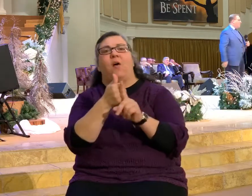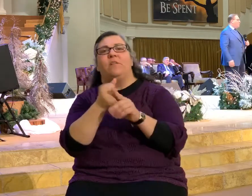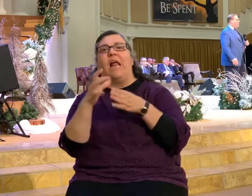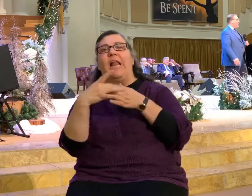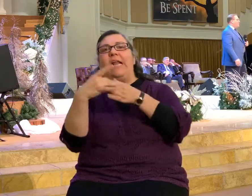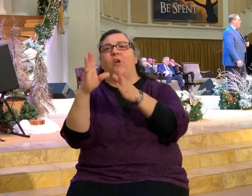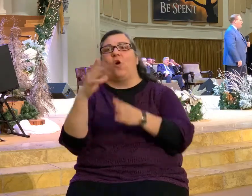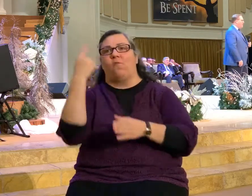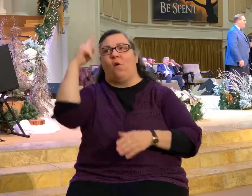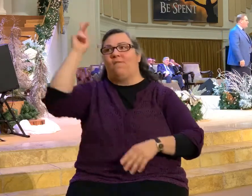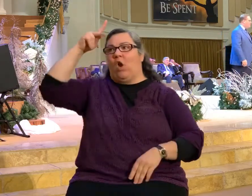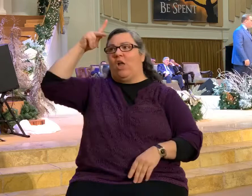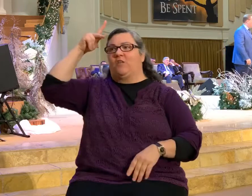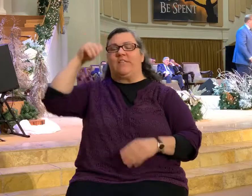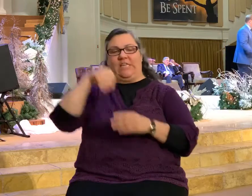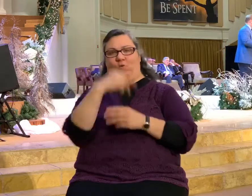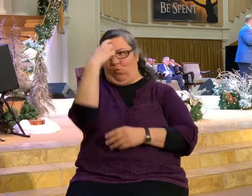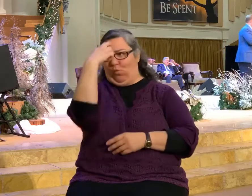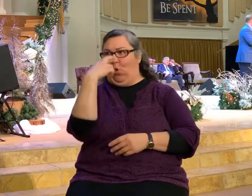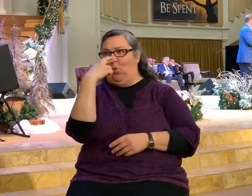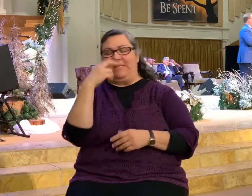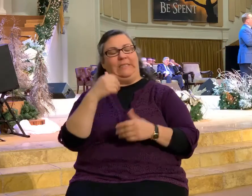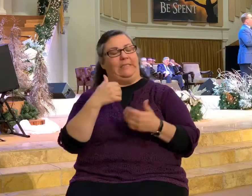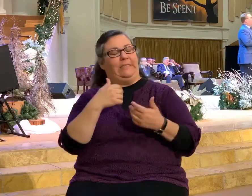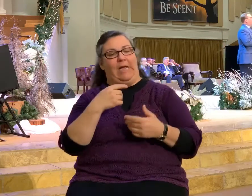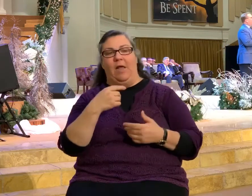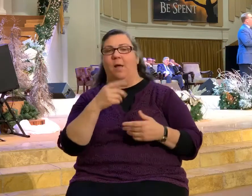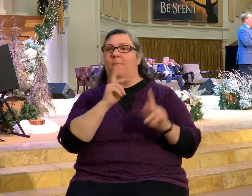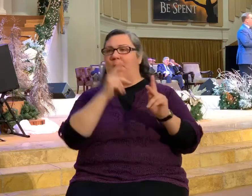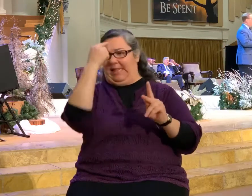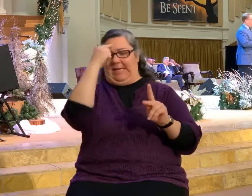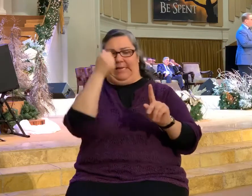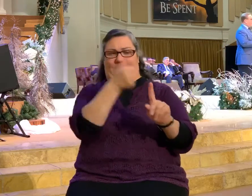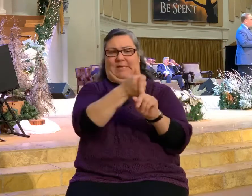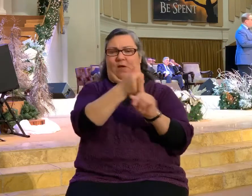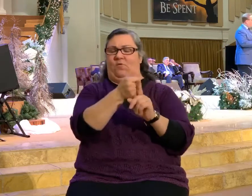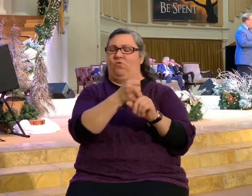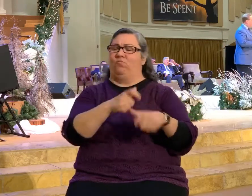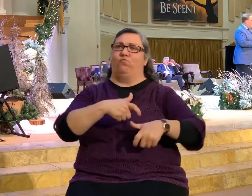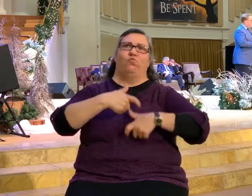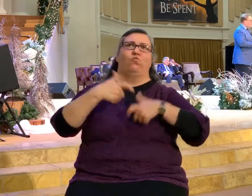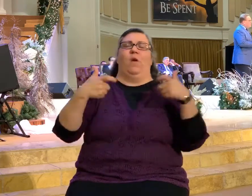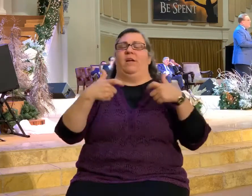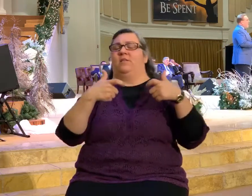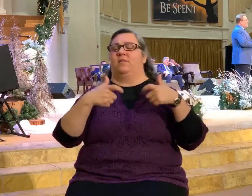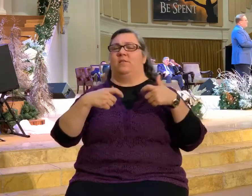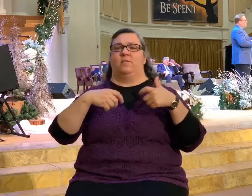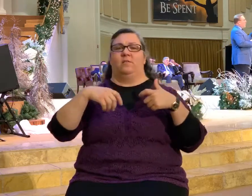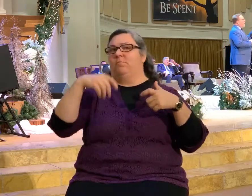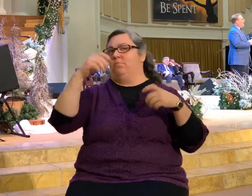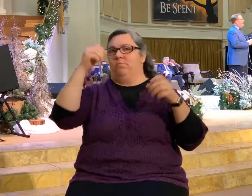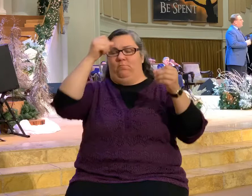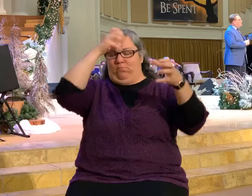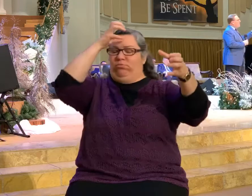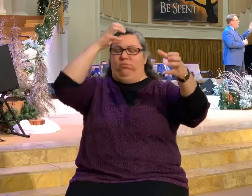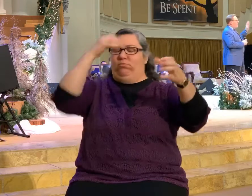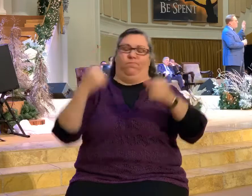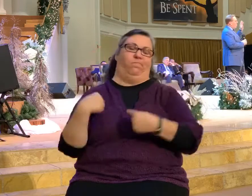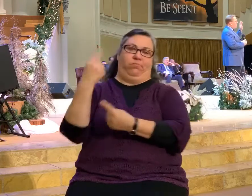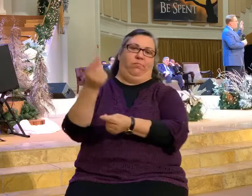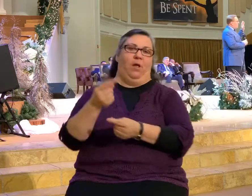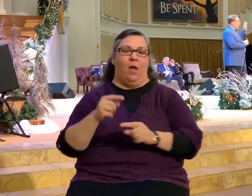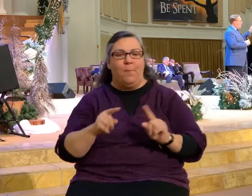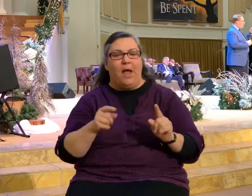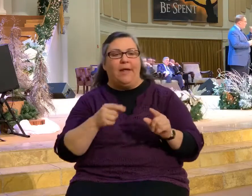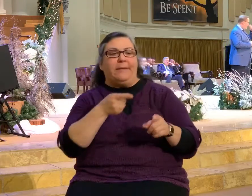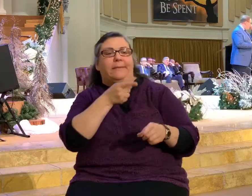philosophy of Rome of that day. He is still considered today to be one of the greatest Stoics that ever lived. And so he had a strong hand